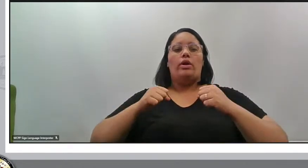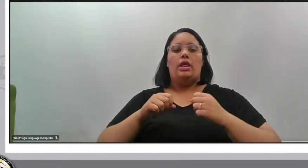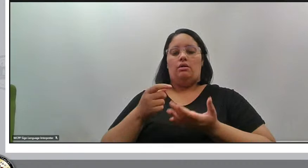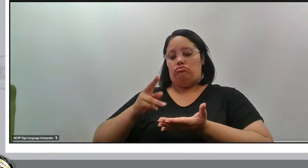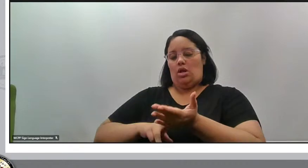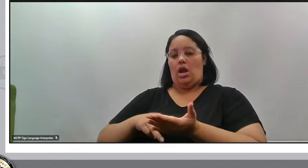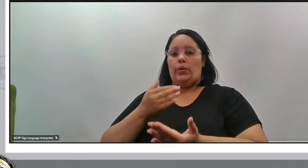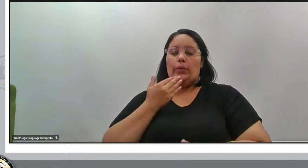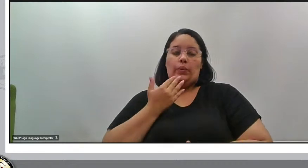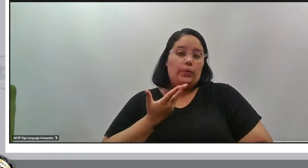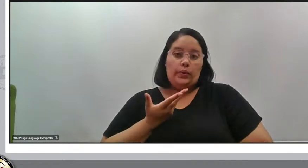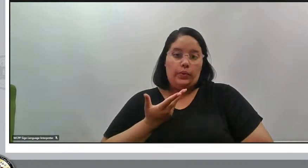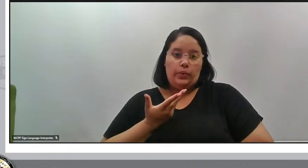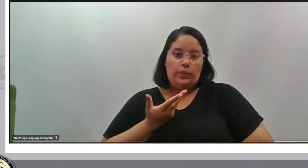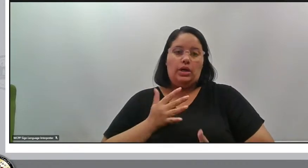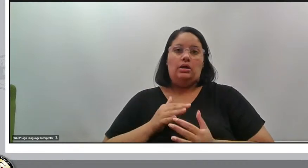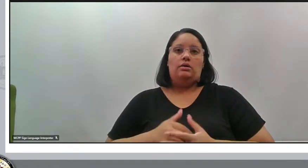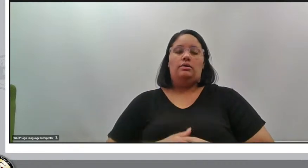to?